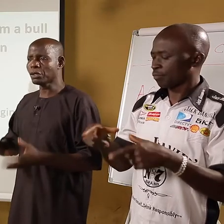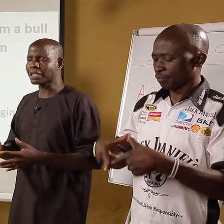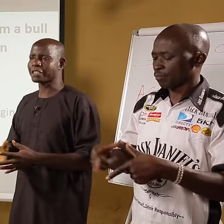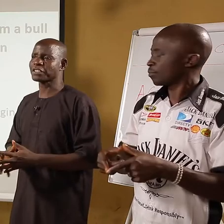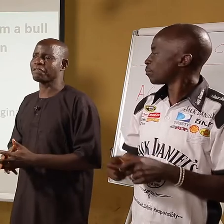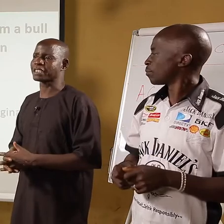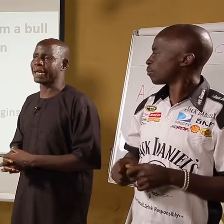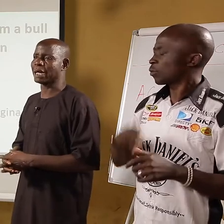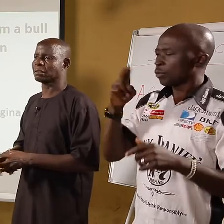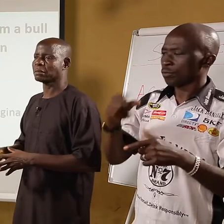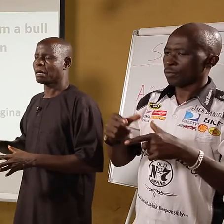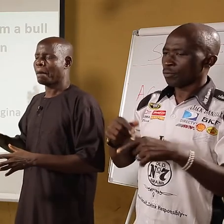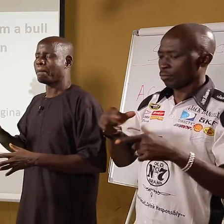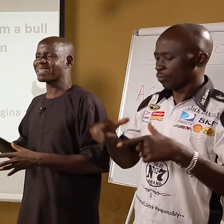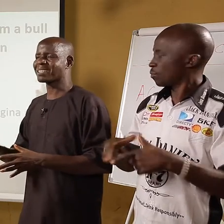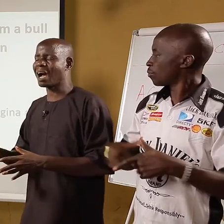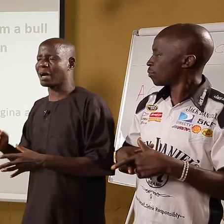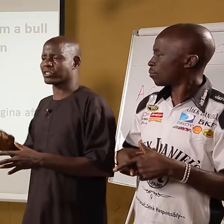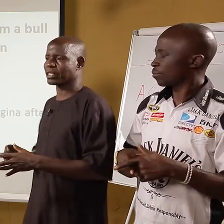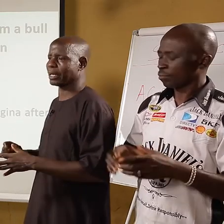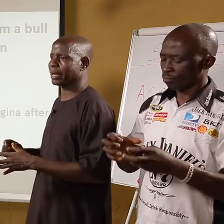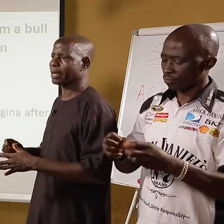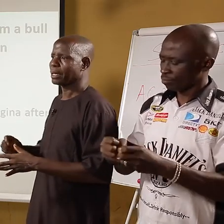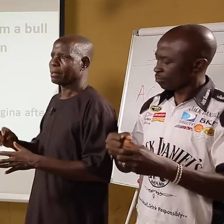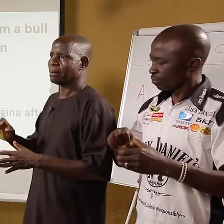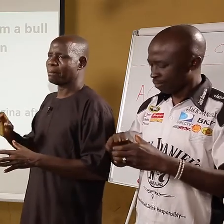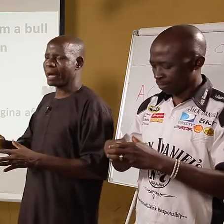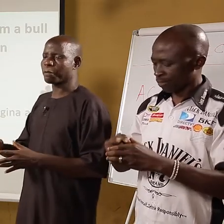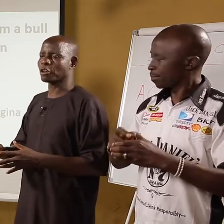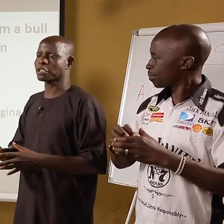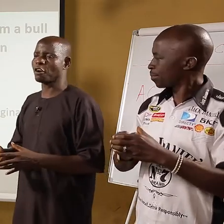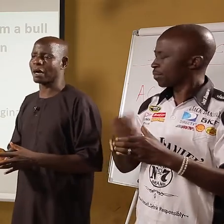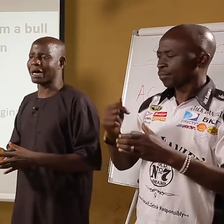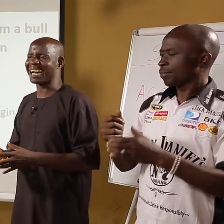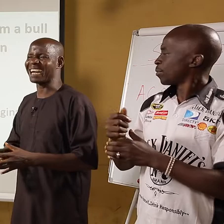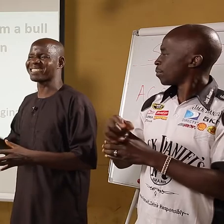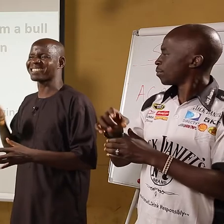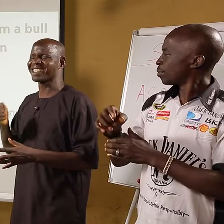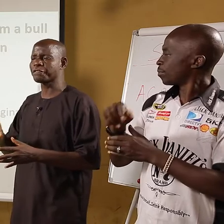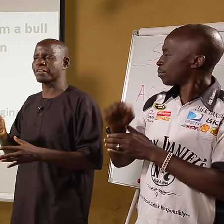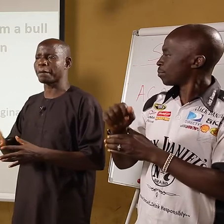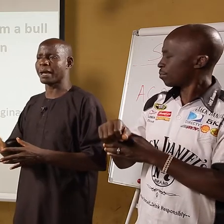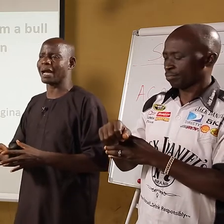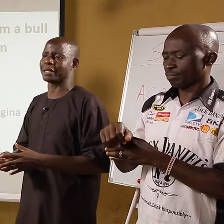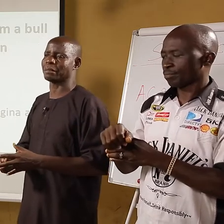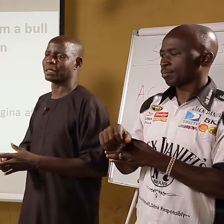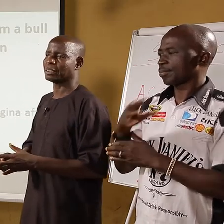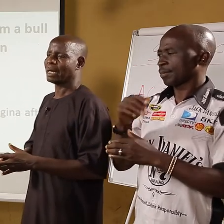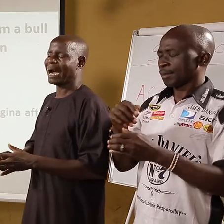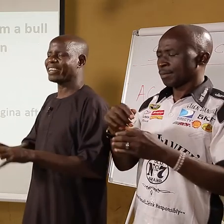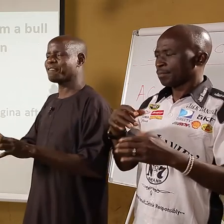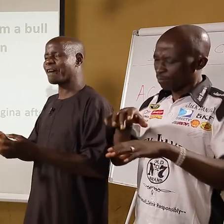You use the artificial vagina, massage the male reproductive organ, and deceive the male